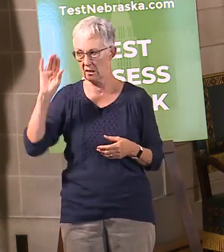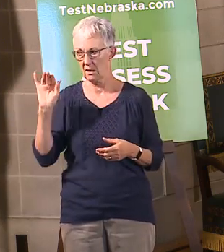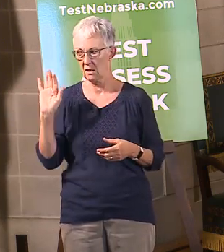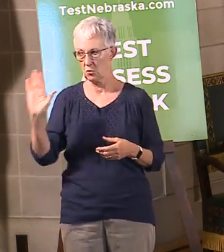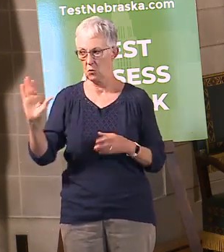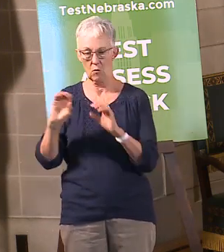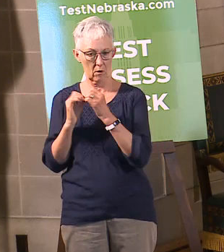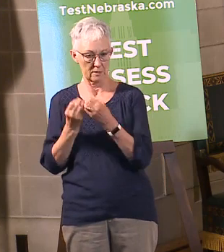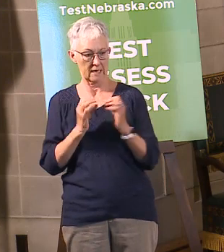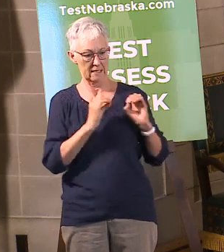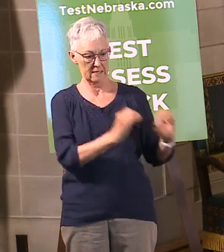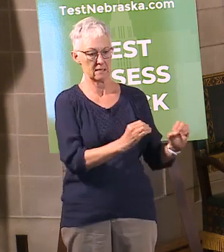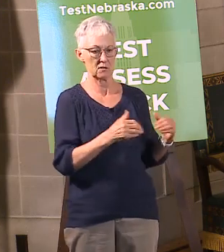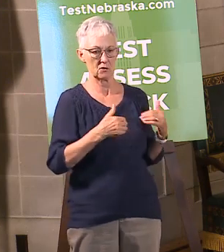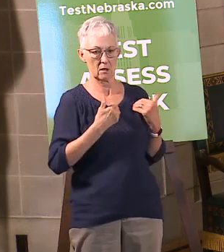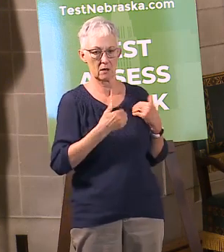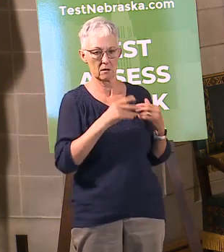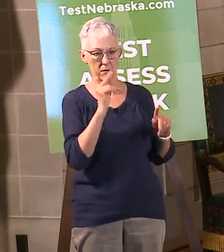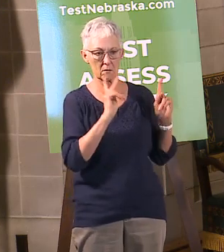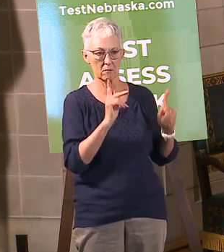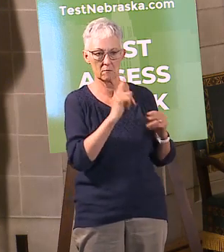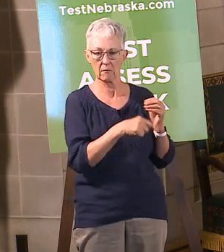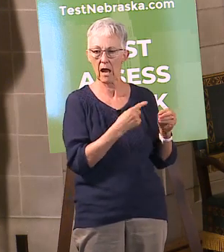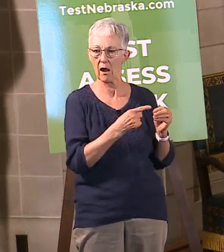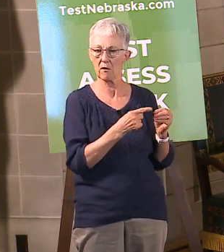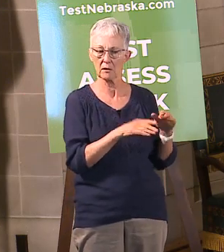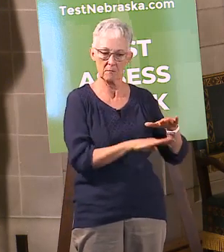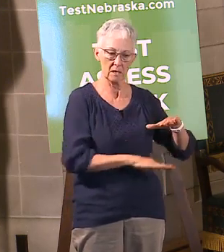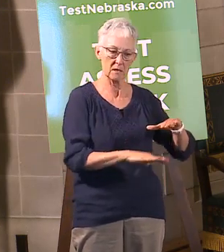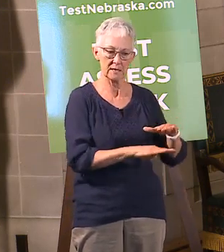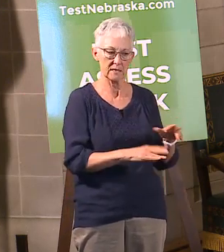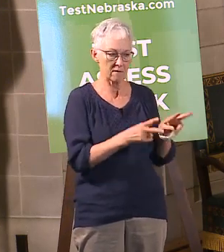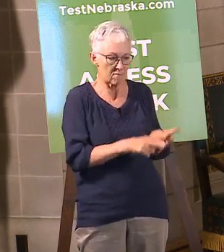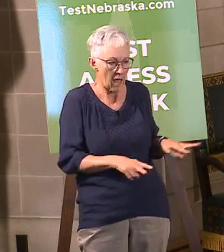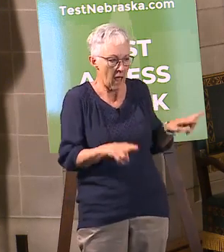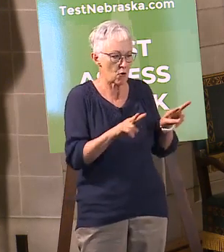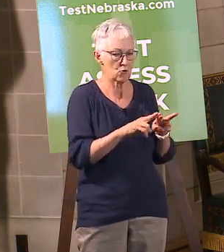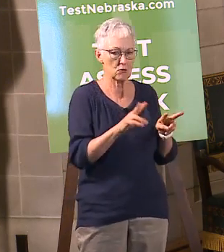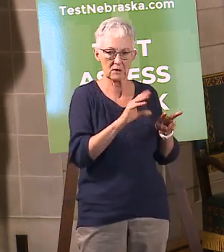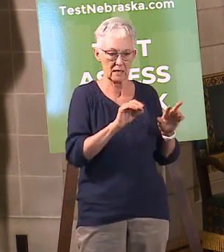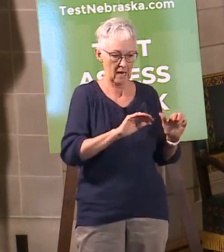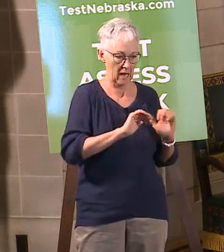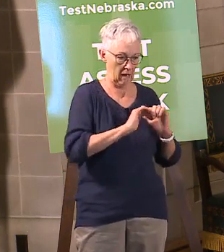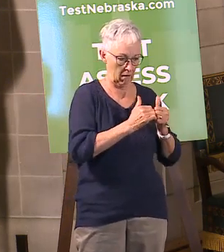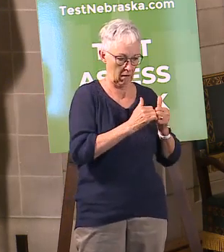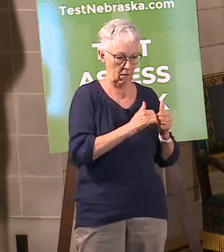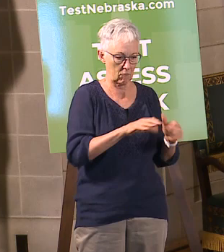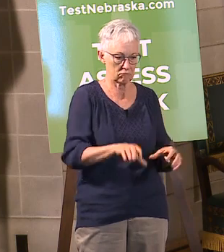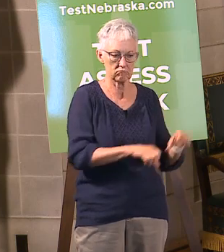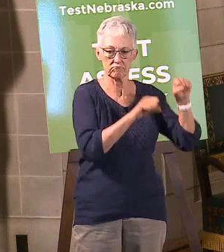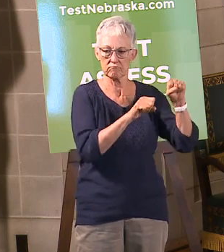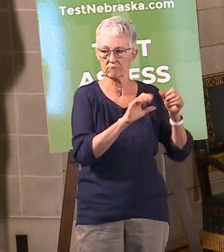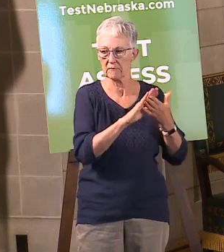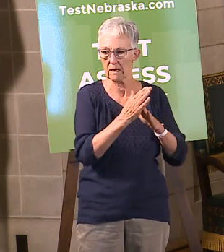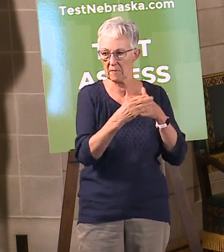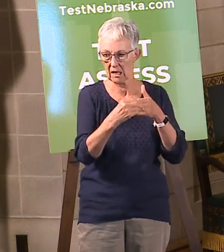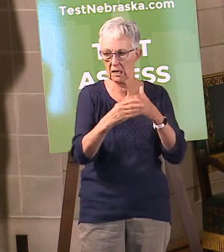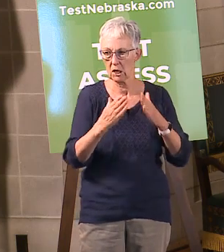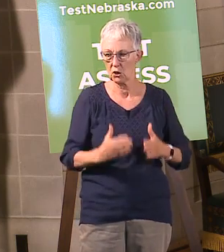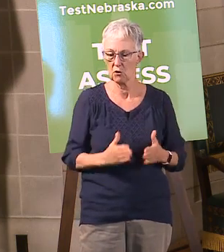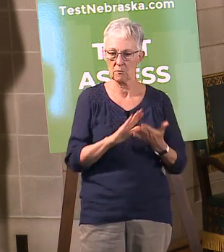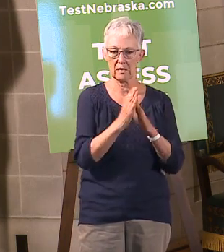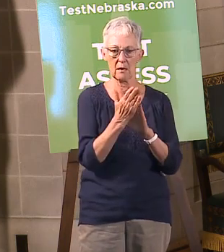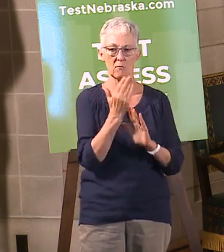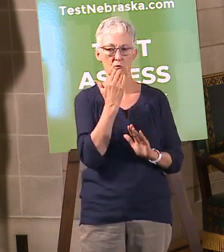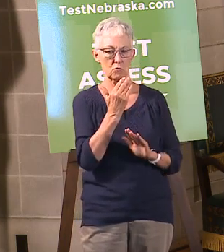about all the basic values and leadership and all the other things that go along with becoming a great person in our society. So thank you very